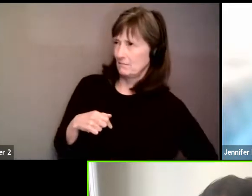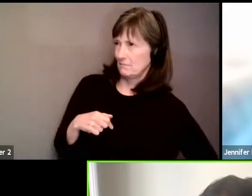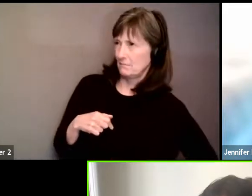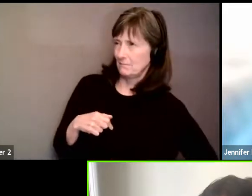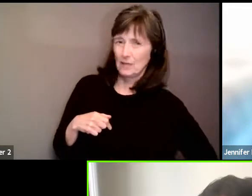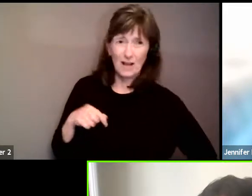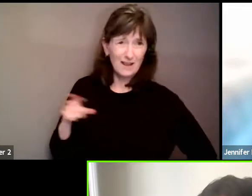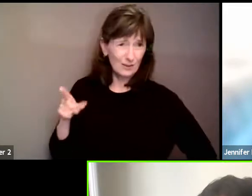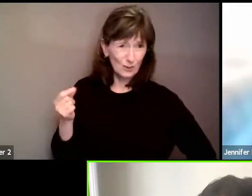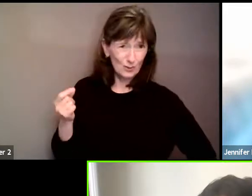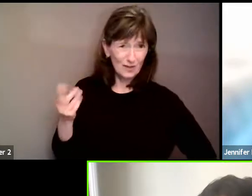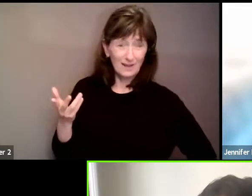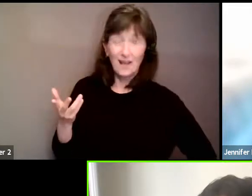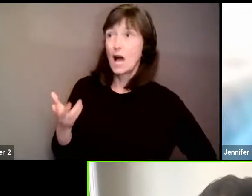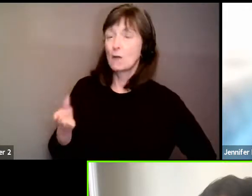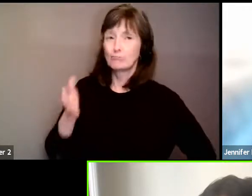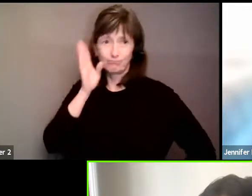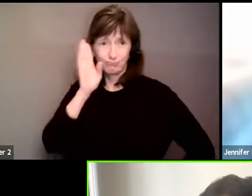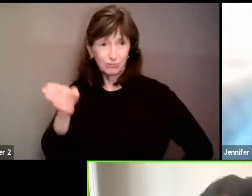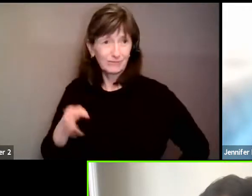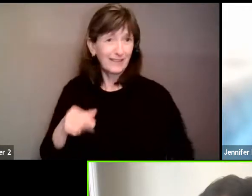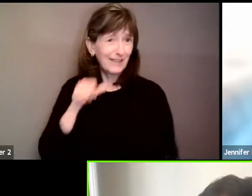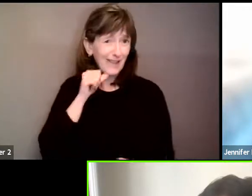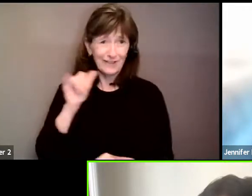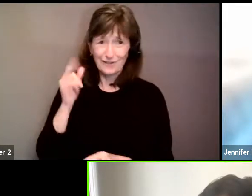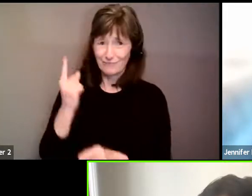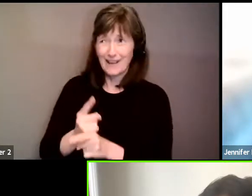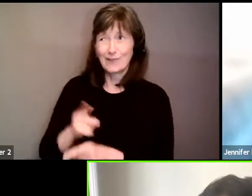yeah, I feel like there needs to be, and I